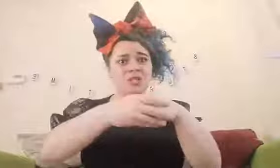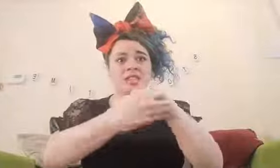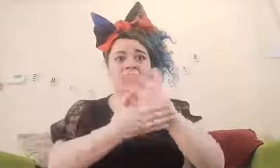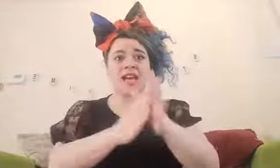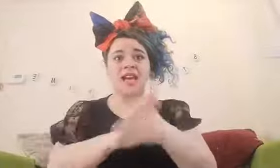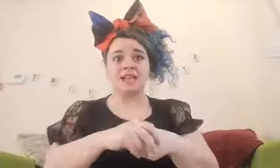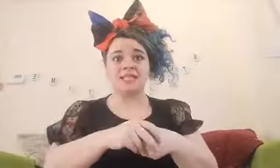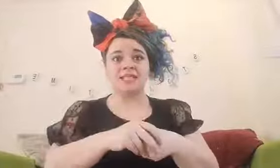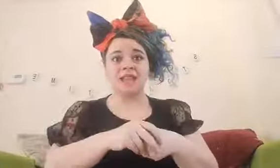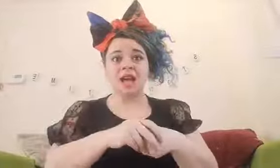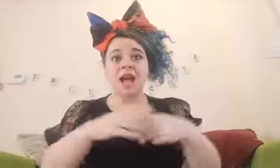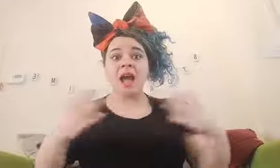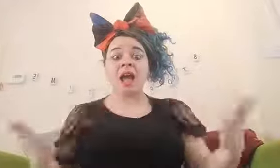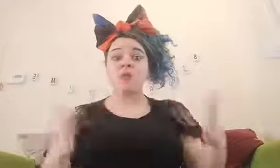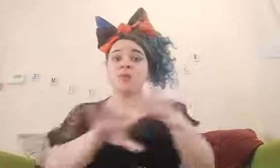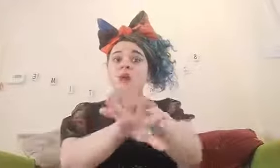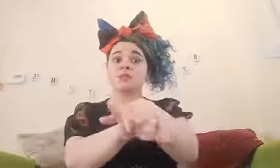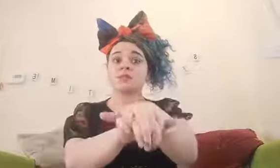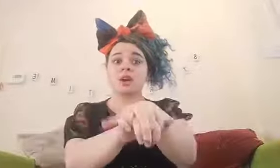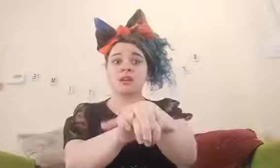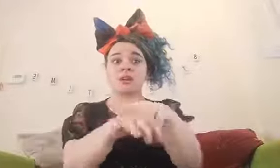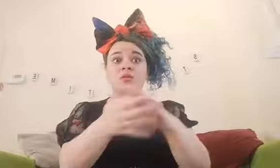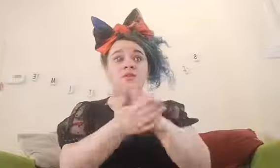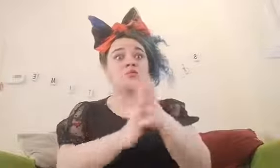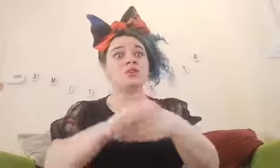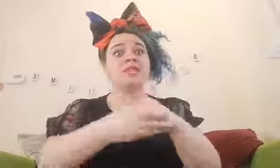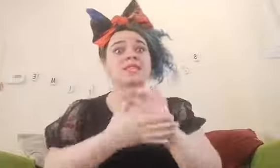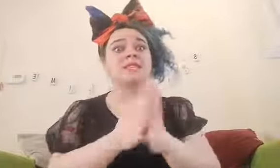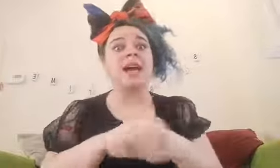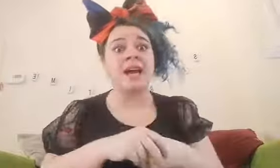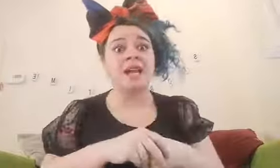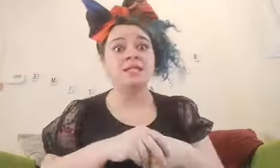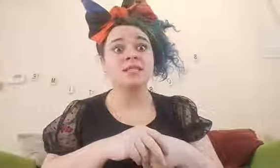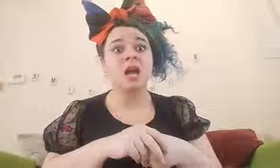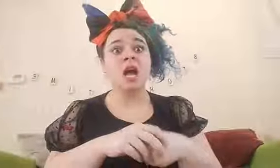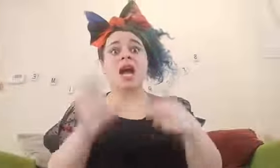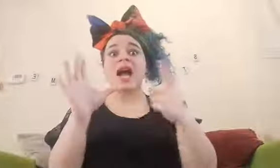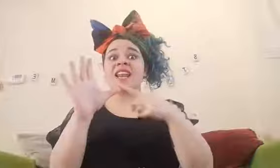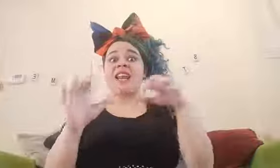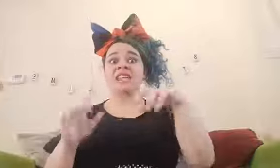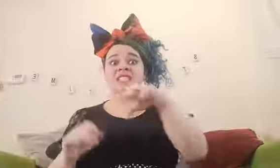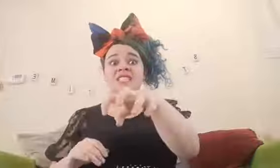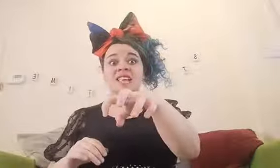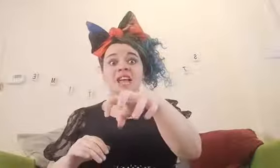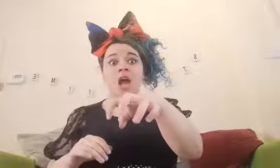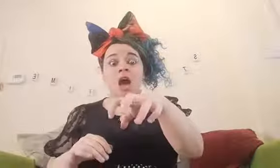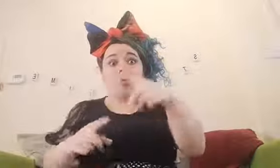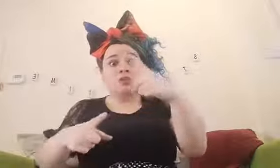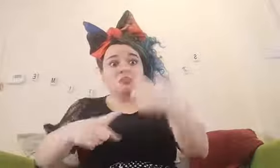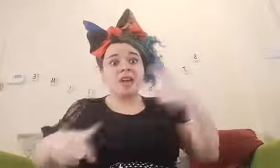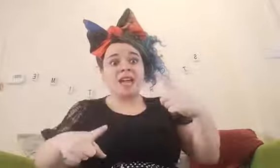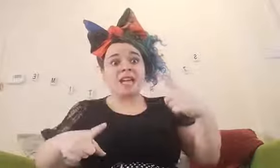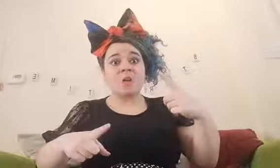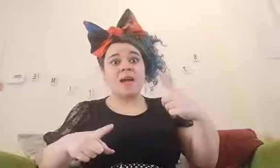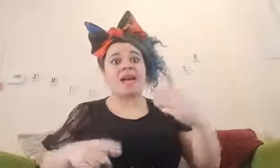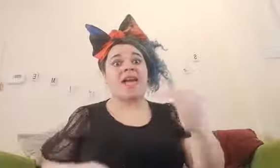his hands. And whilst Turtle was washing his hands, Anansi was really quick and